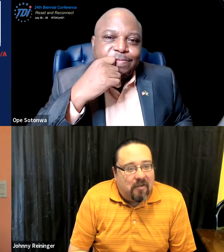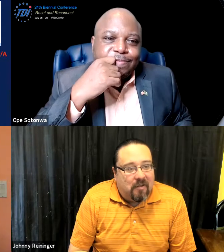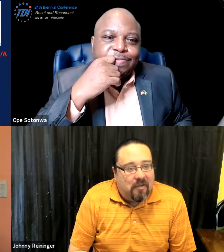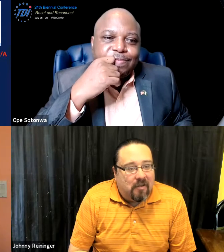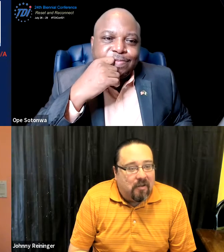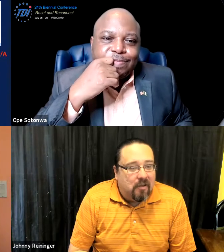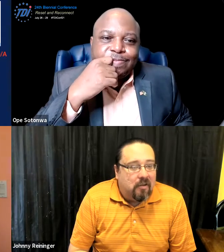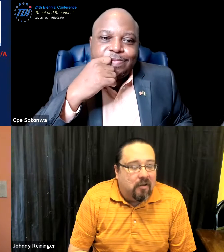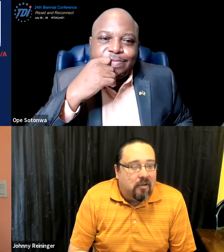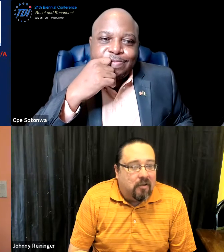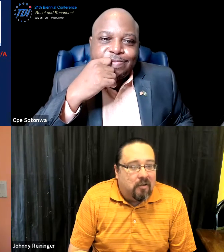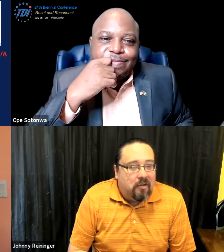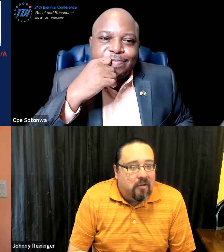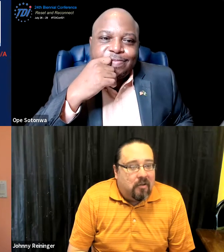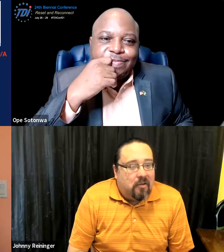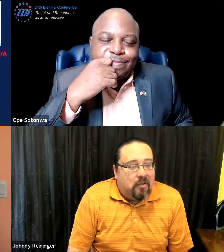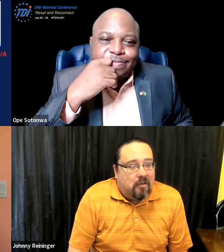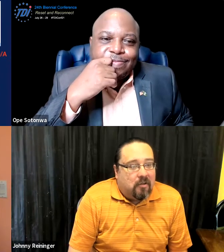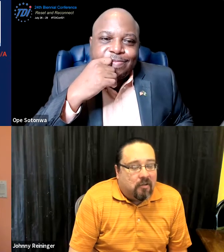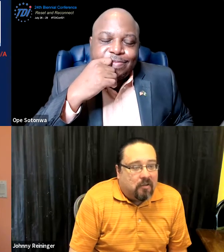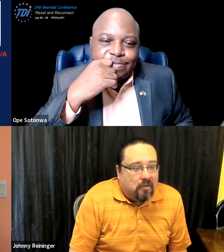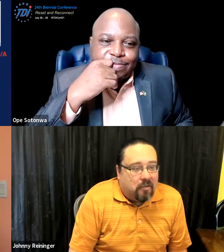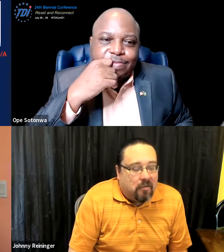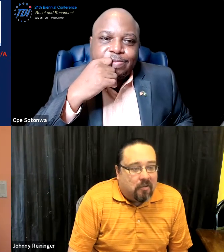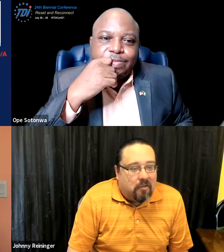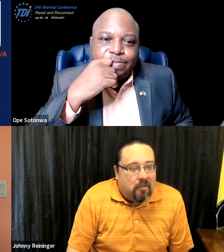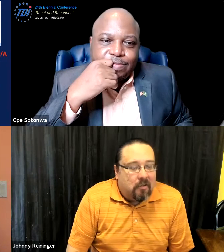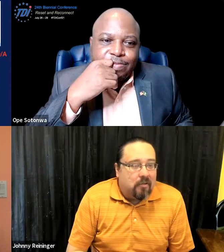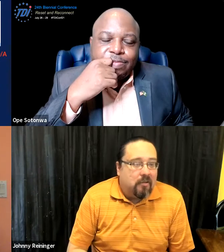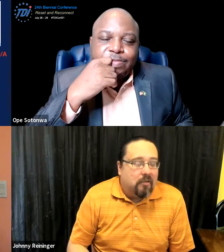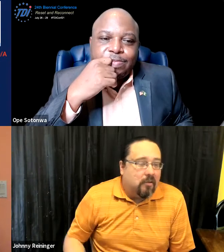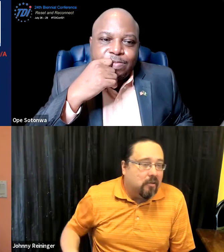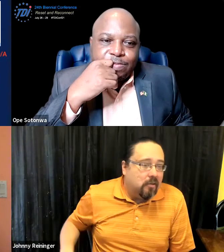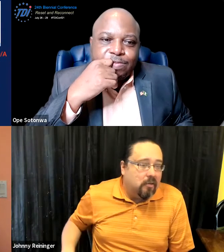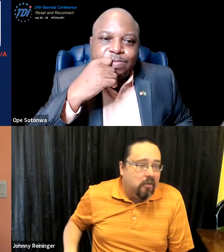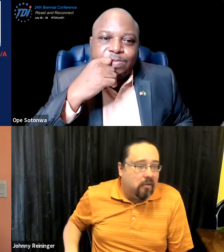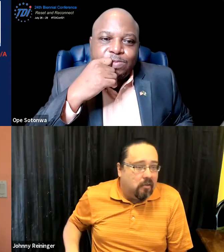have people who are really involved from a POC standpoint.